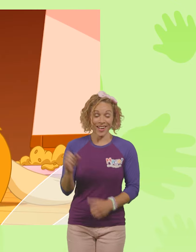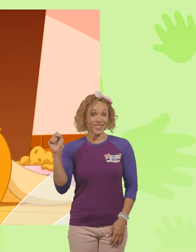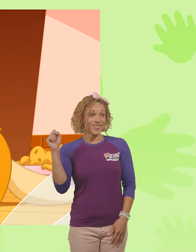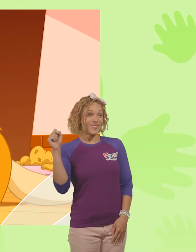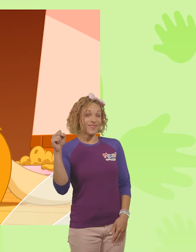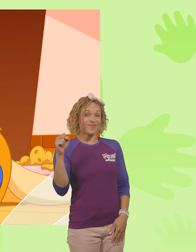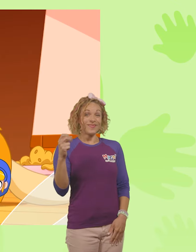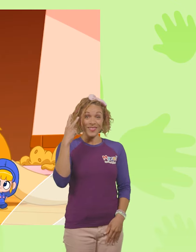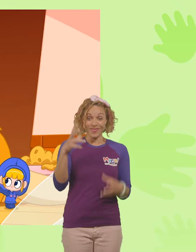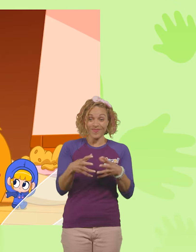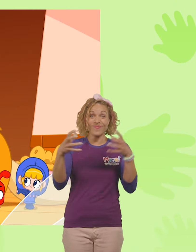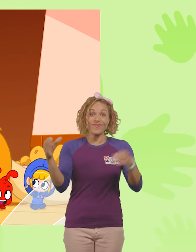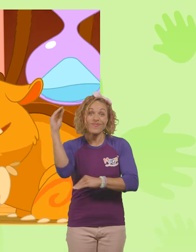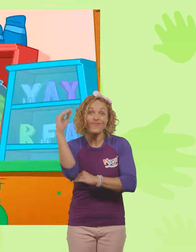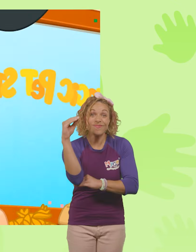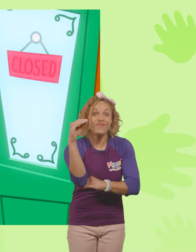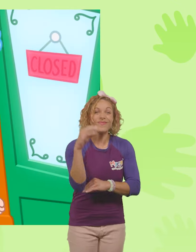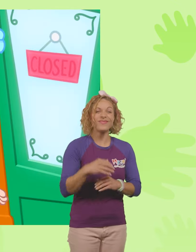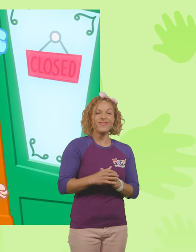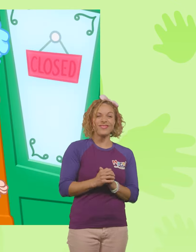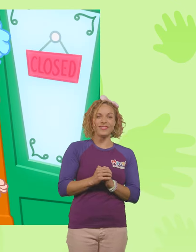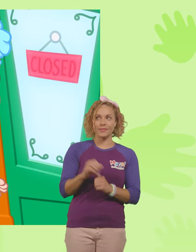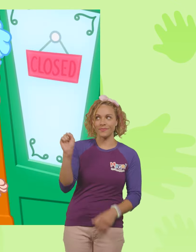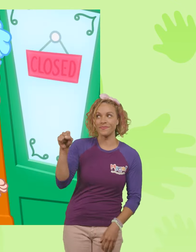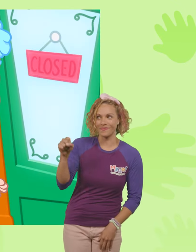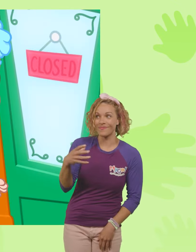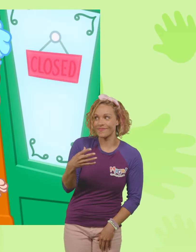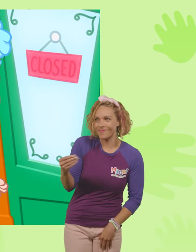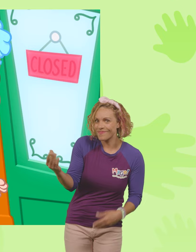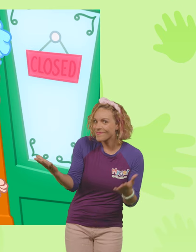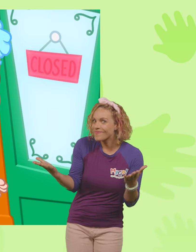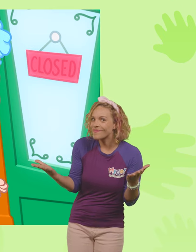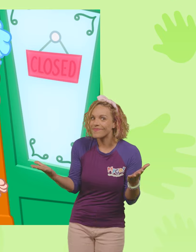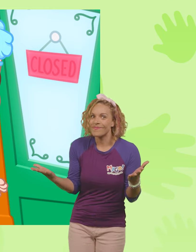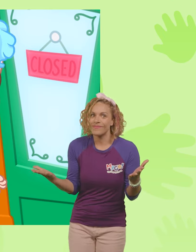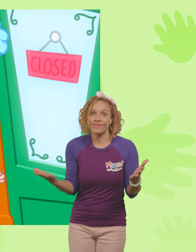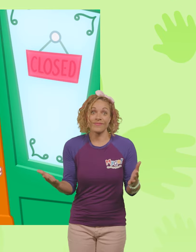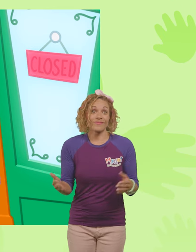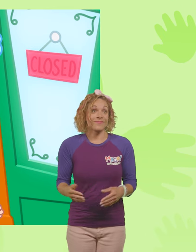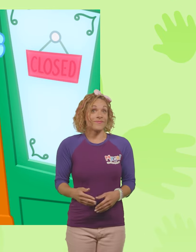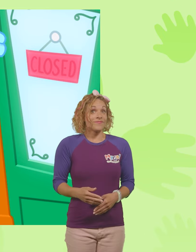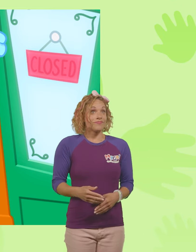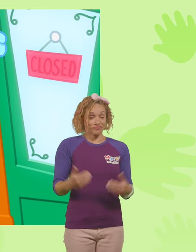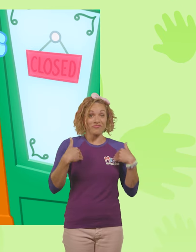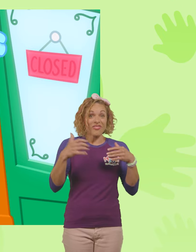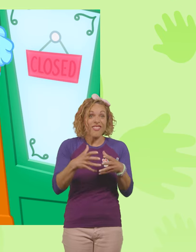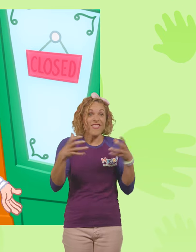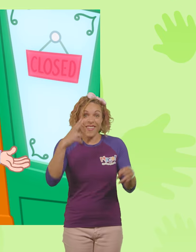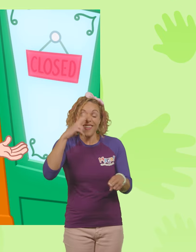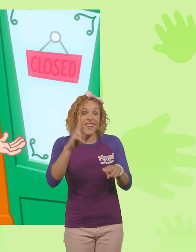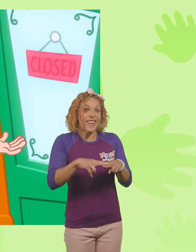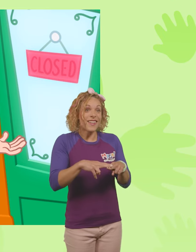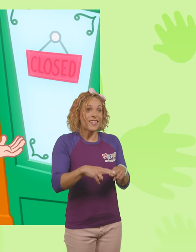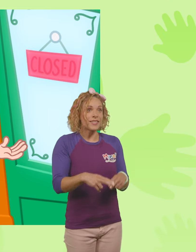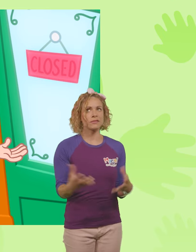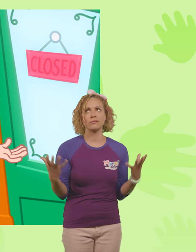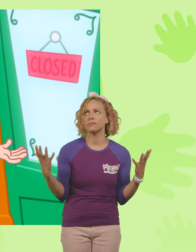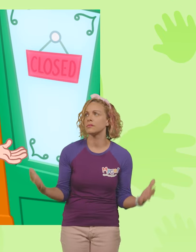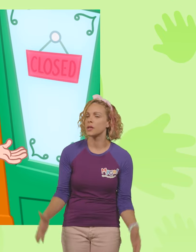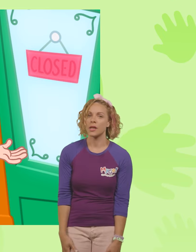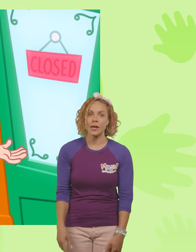a lot of dinosaurs. Yes, and they had a lot of fun. This means